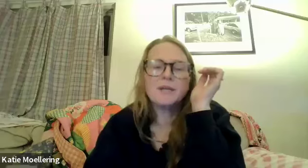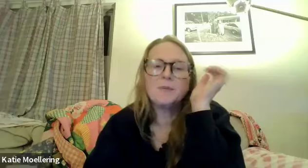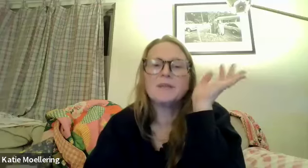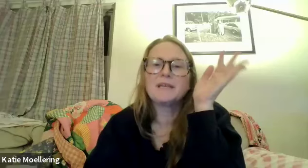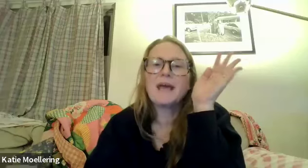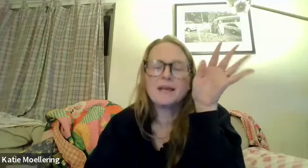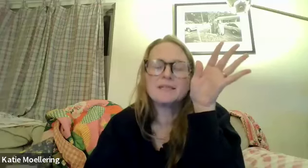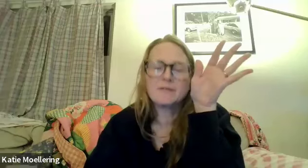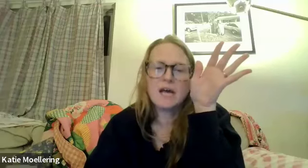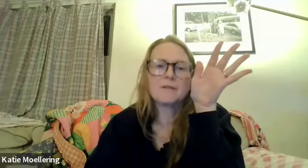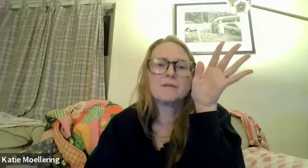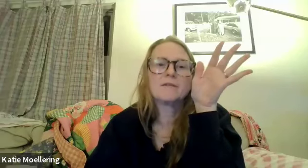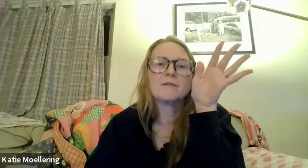Piggly Wiggly has to have a sign.